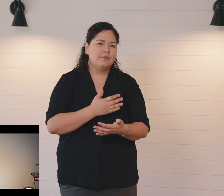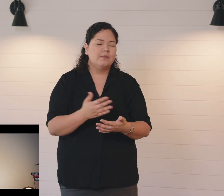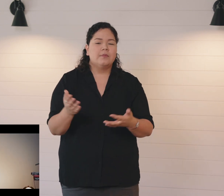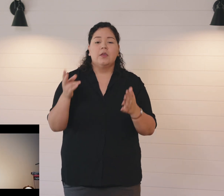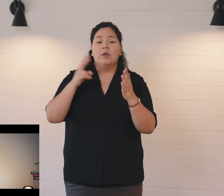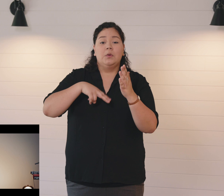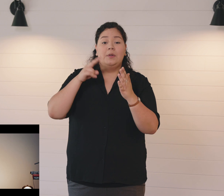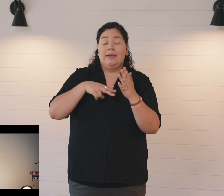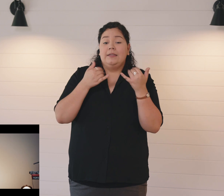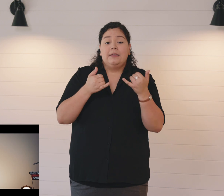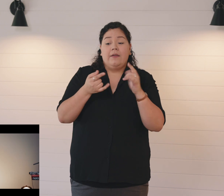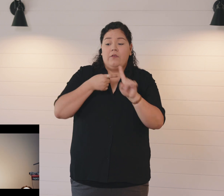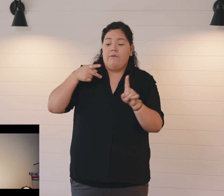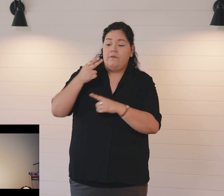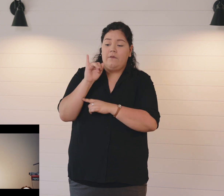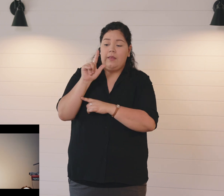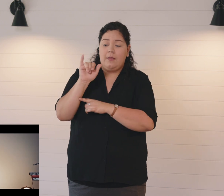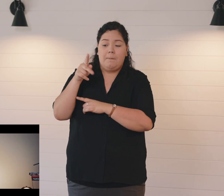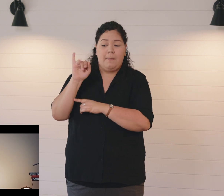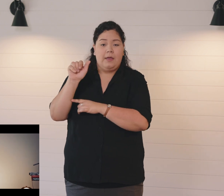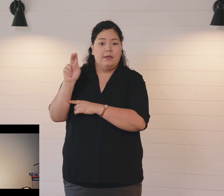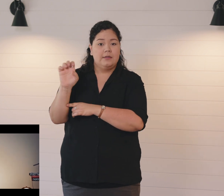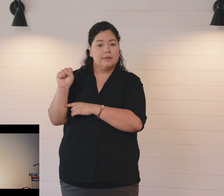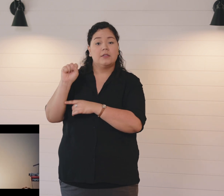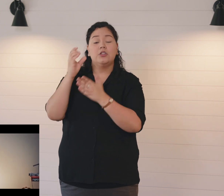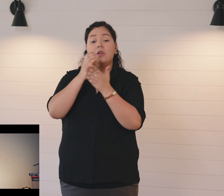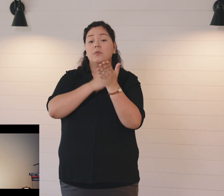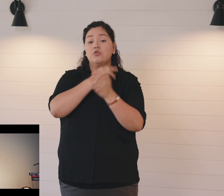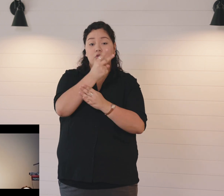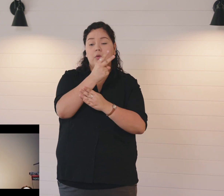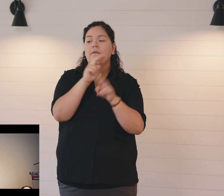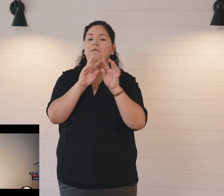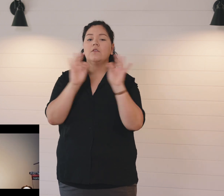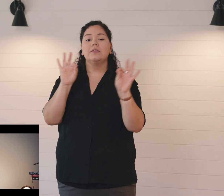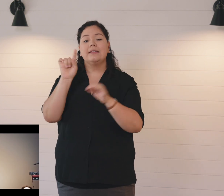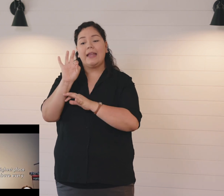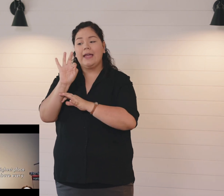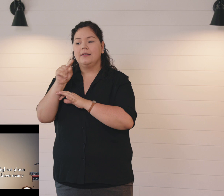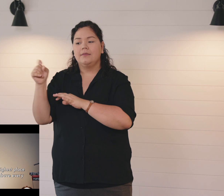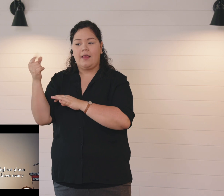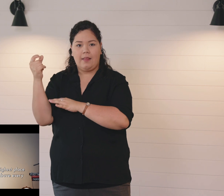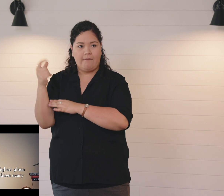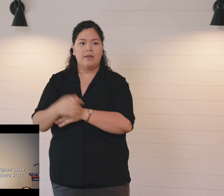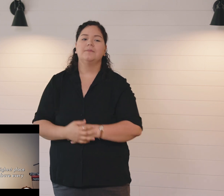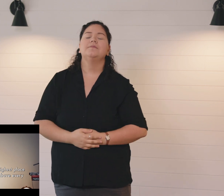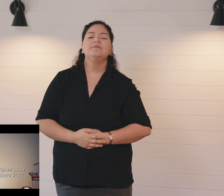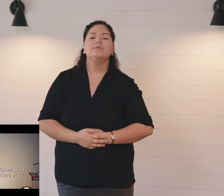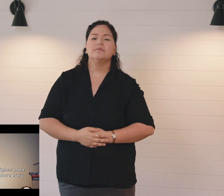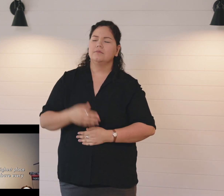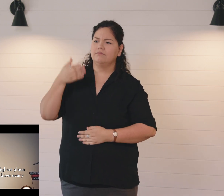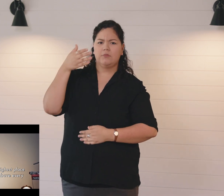Our reading today is from Philippians chapter 2, verse 9 to 11. Therefore,